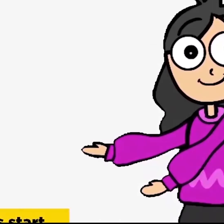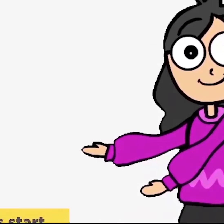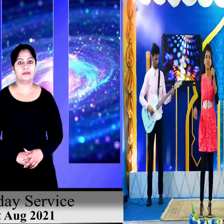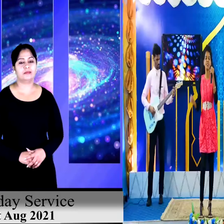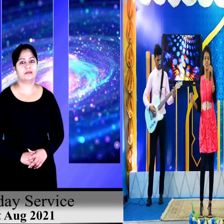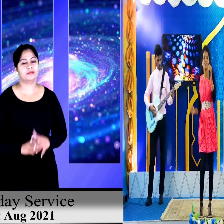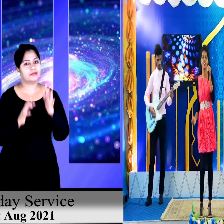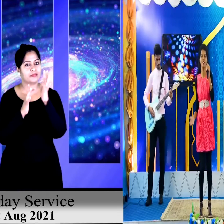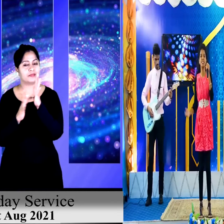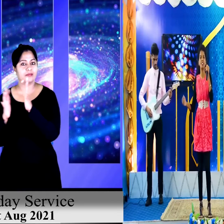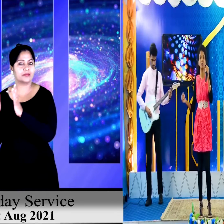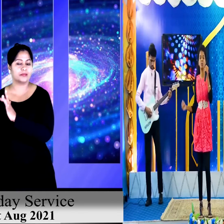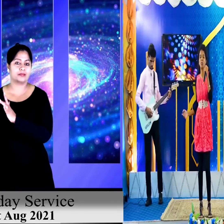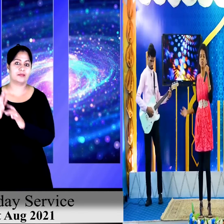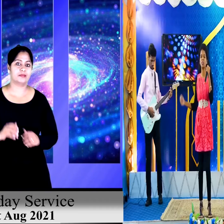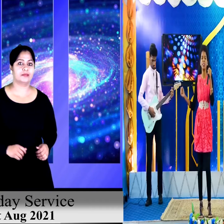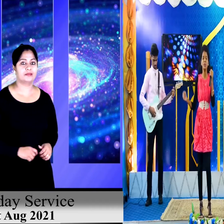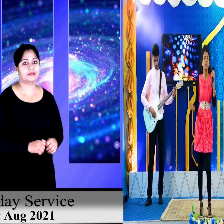begin.